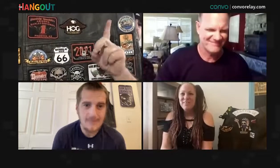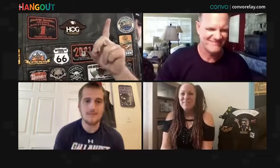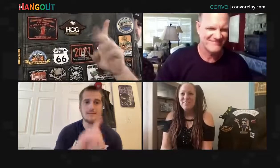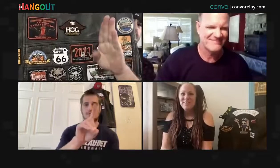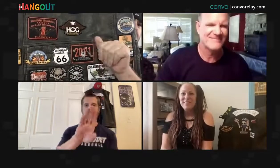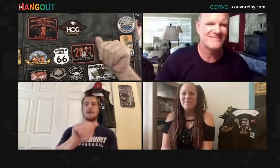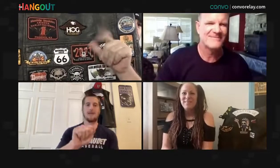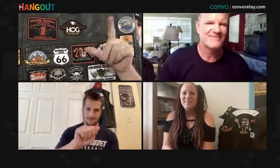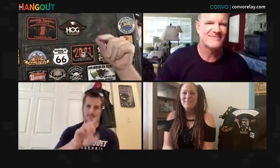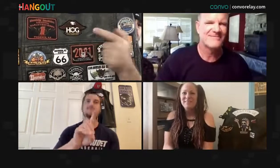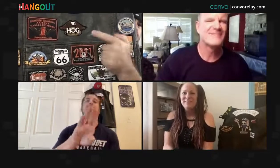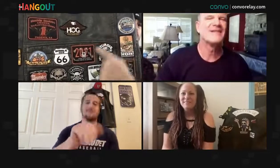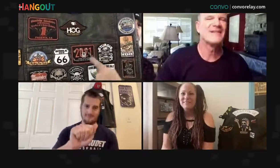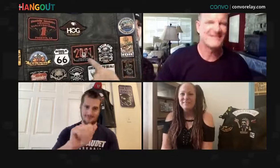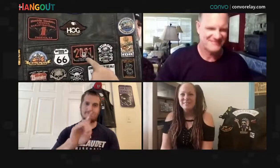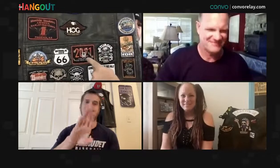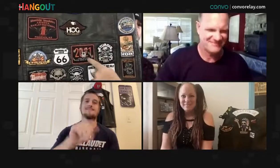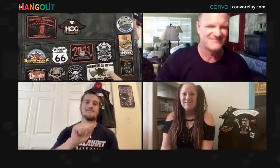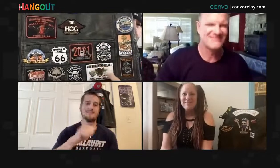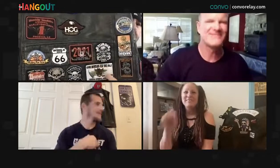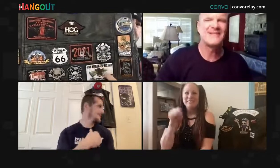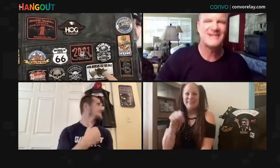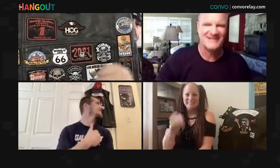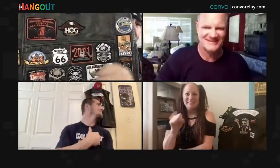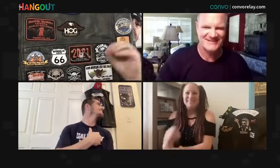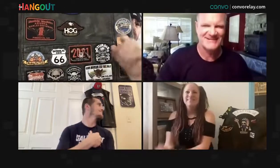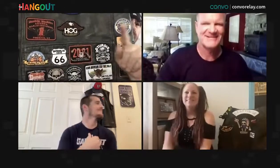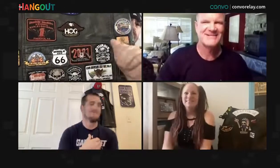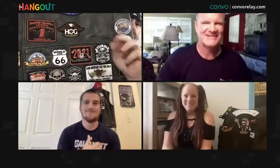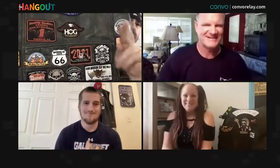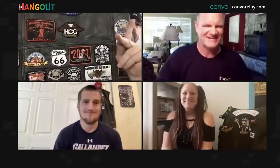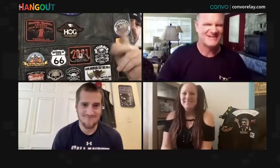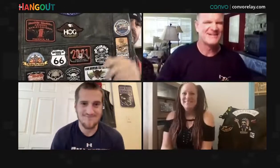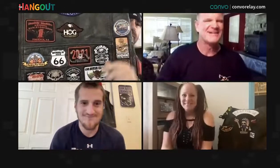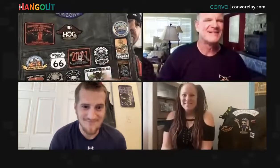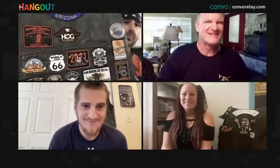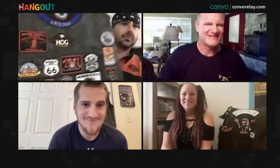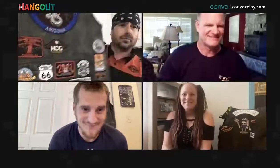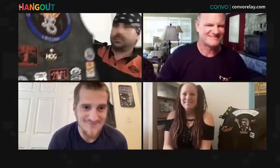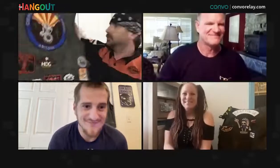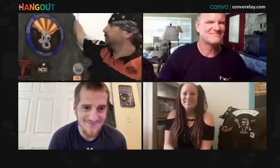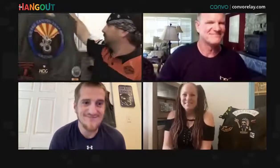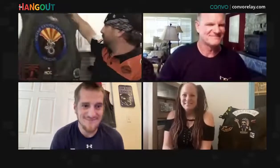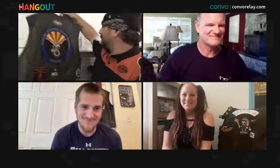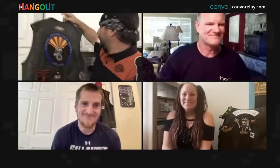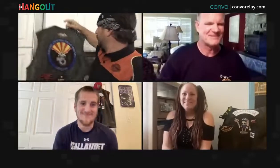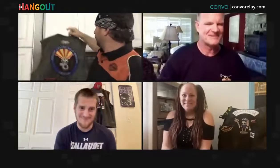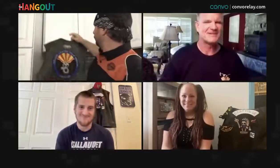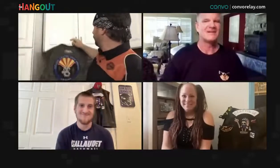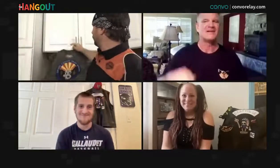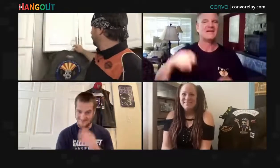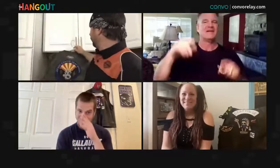nice. The DBA logo. This is JD. Yeah, I got that too. Ozarks. Yeah.